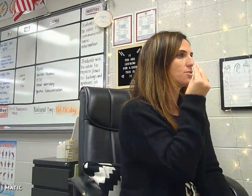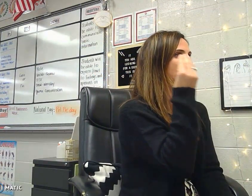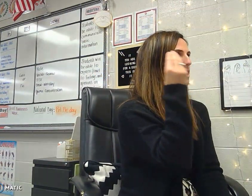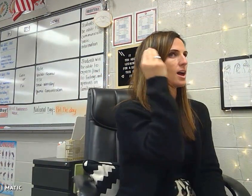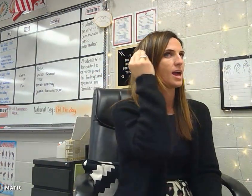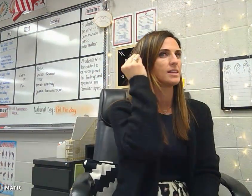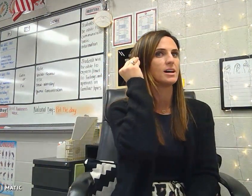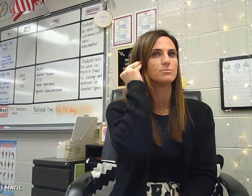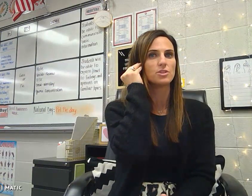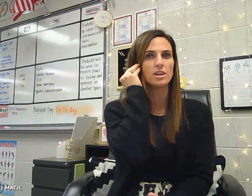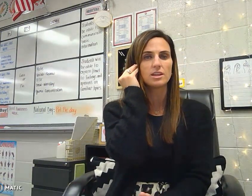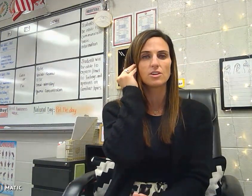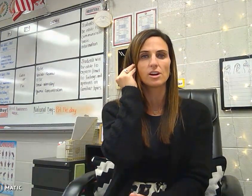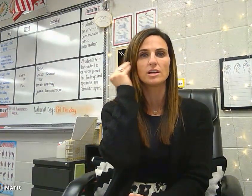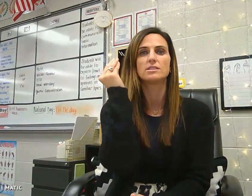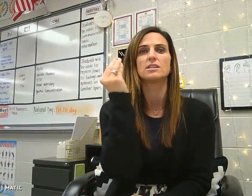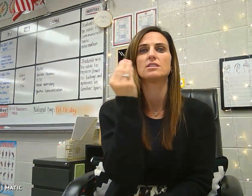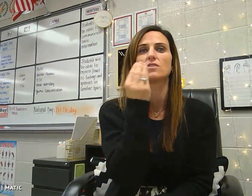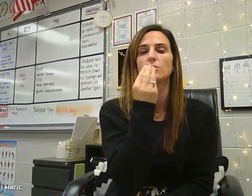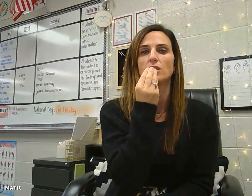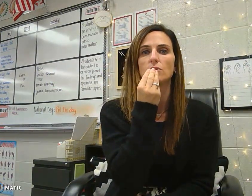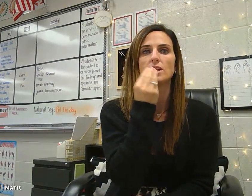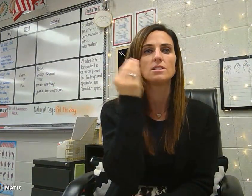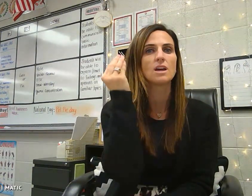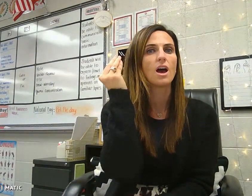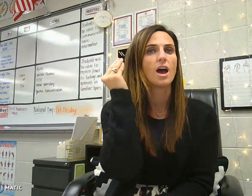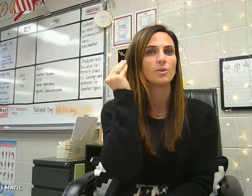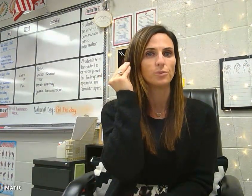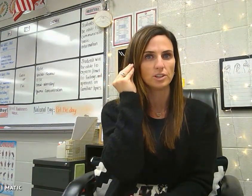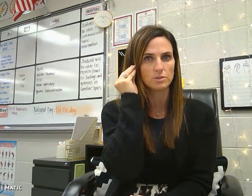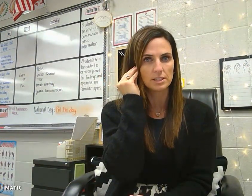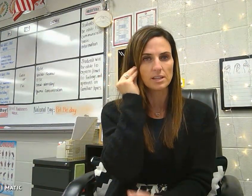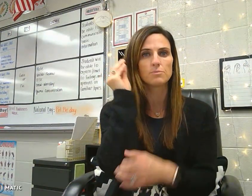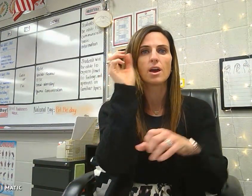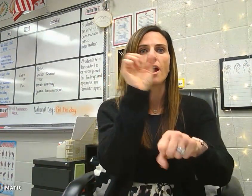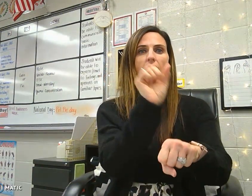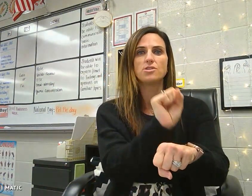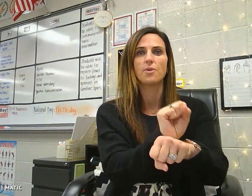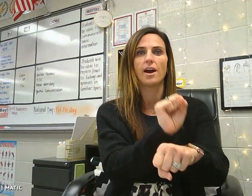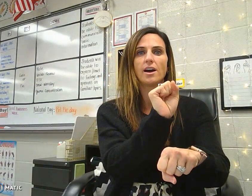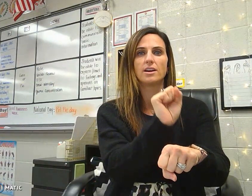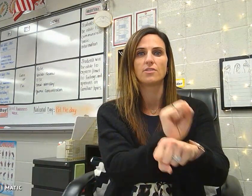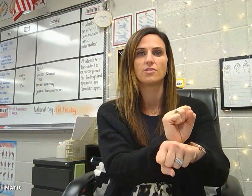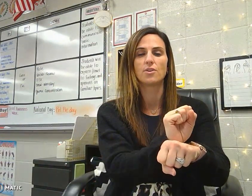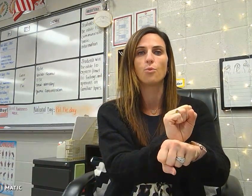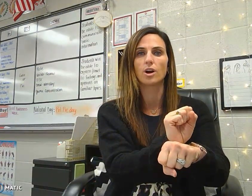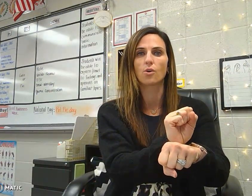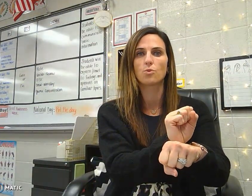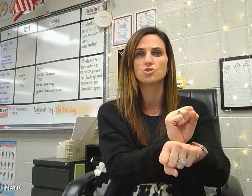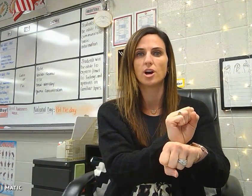mouth and up to the ear. It stands for where you eat and where you sleep, and you add the work or